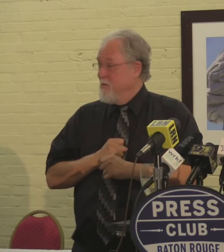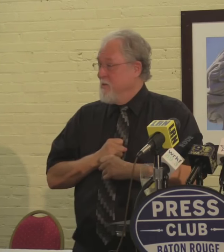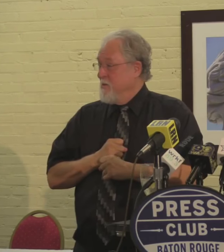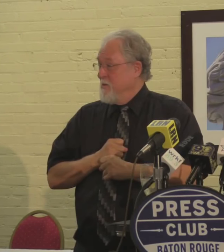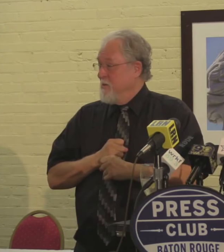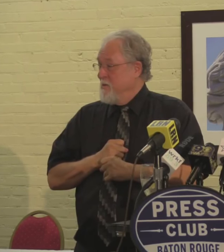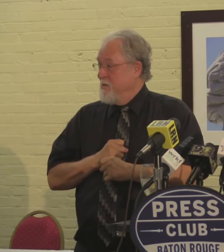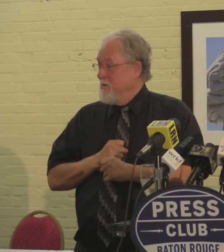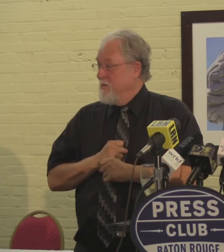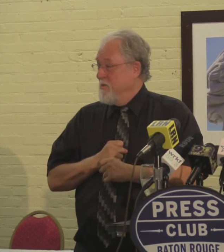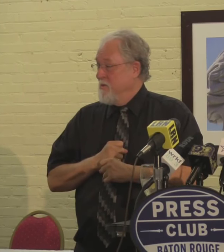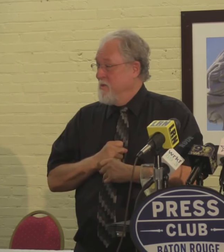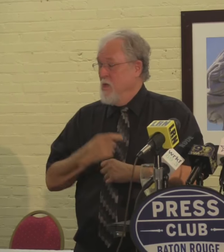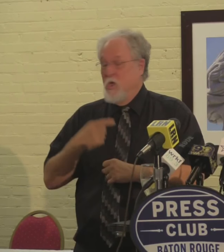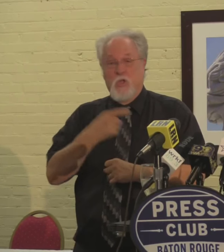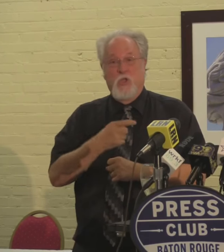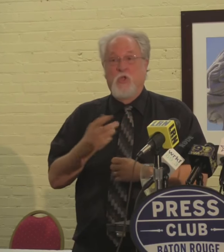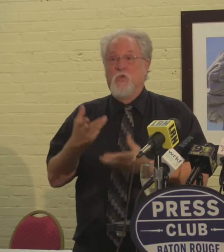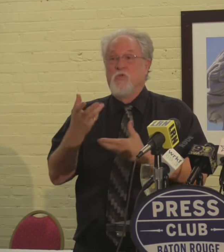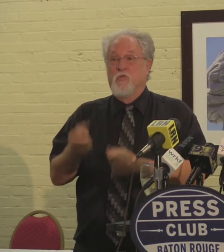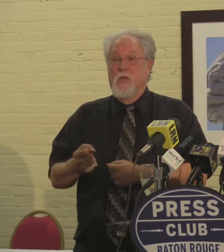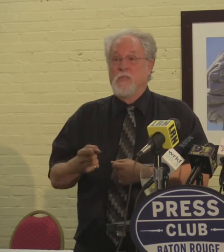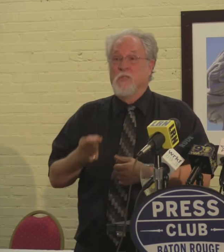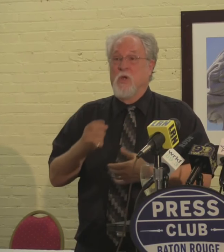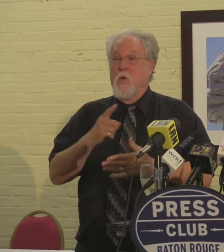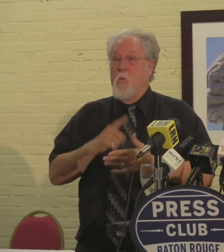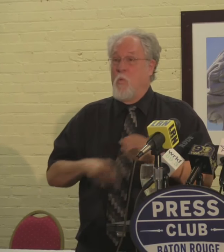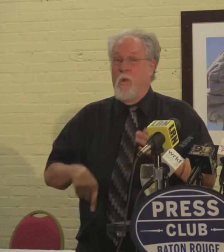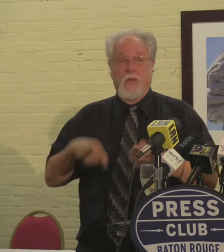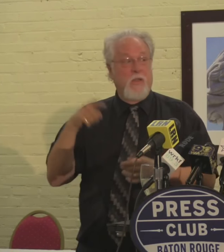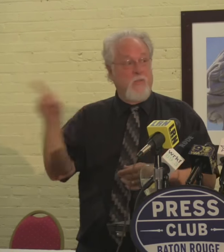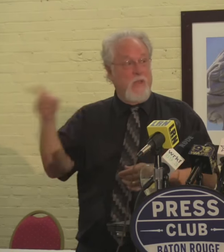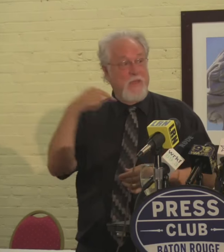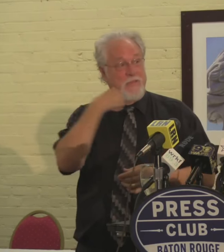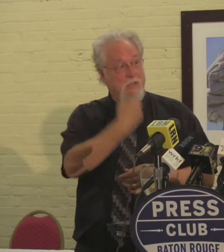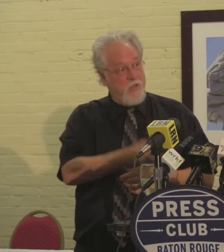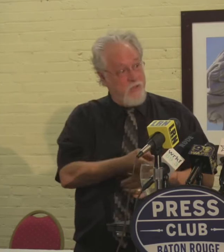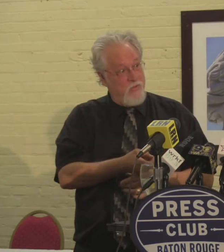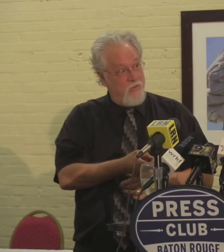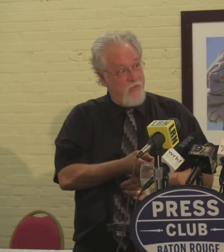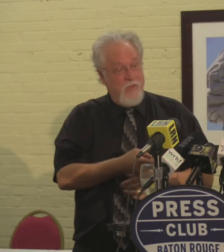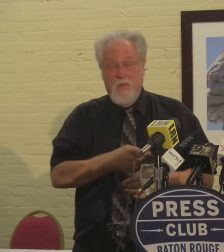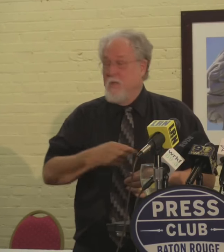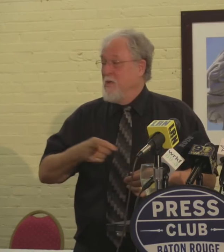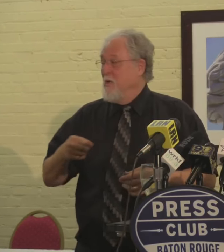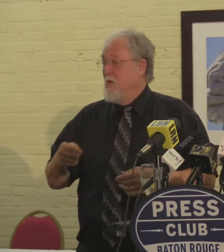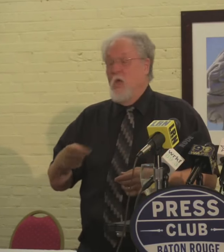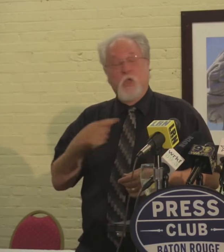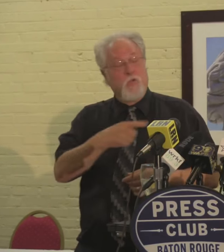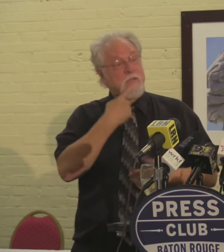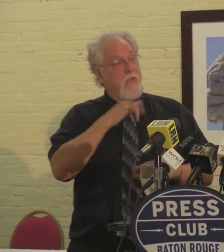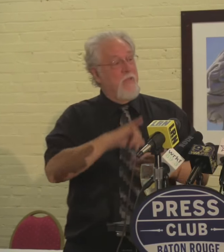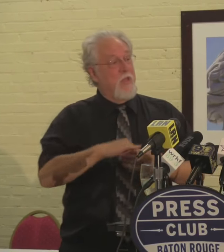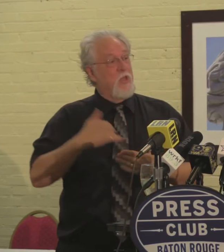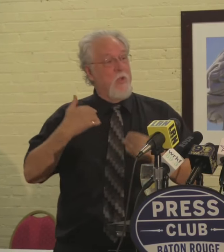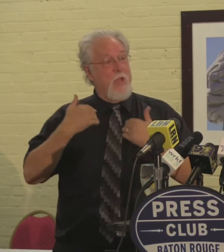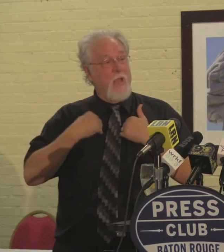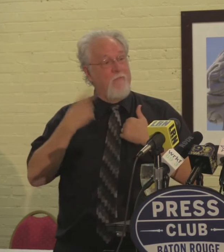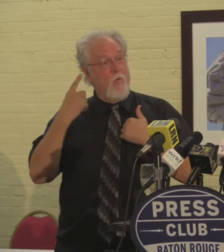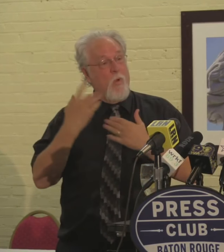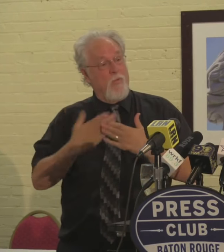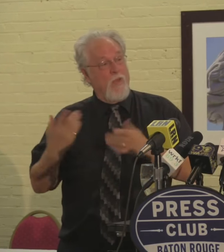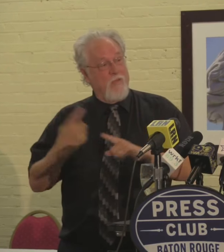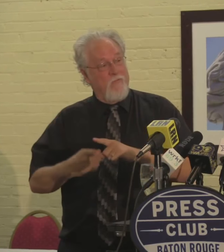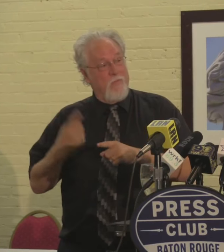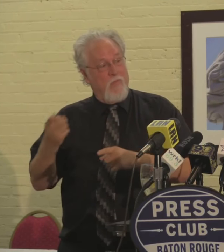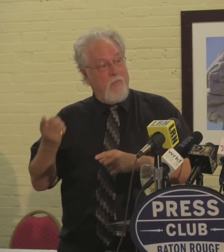Do you trust what they tell you? I mean, because you said that you've gotten one thing from